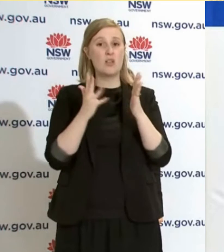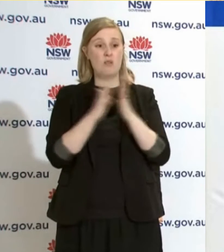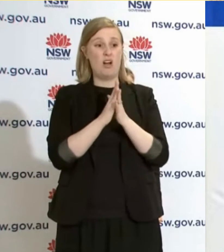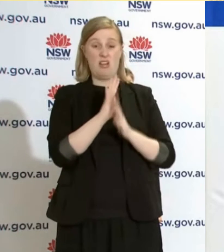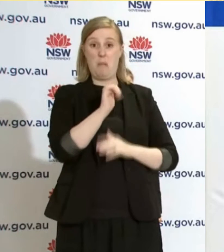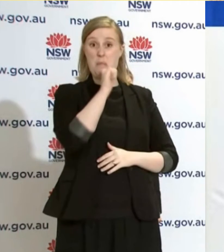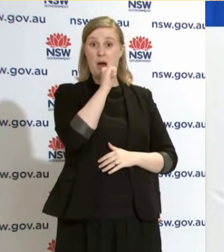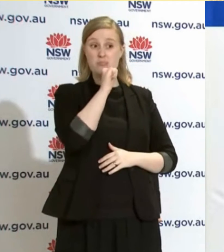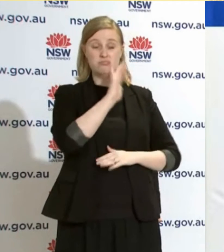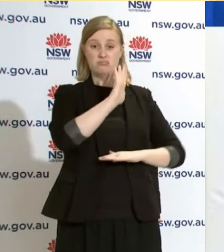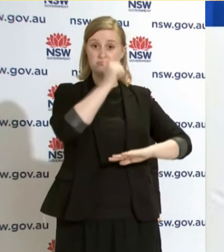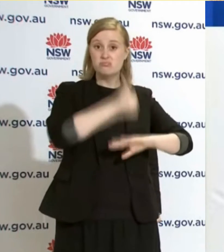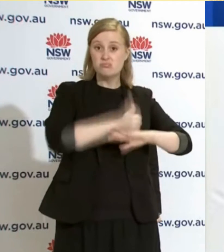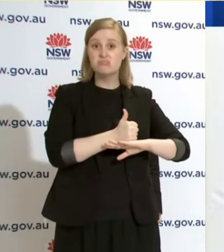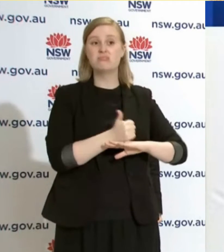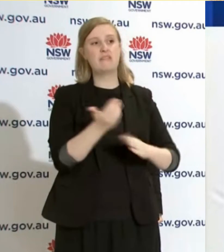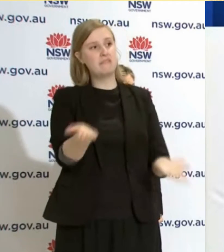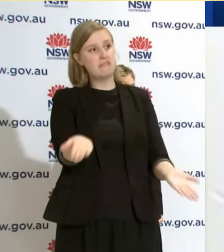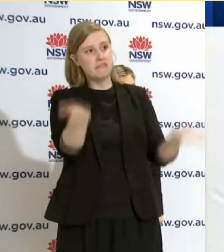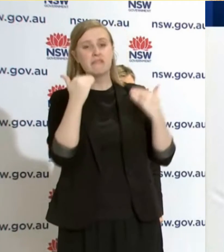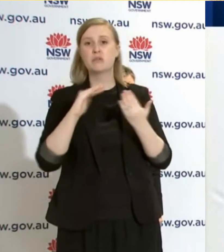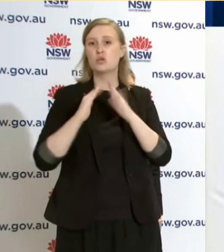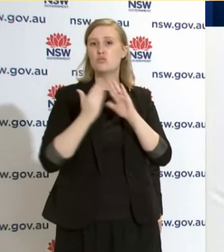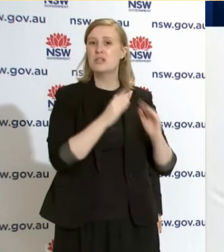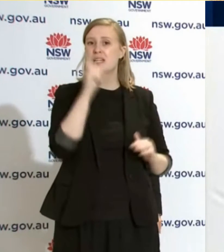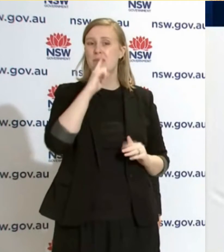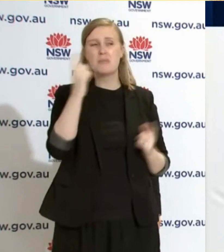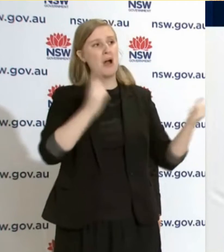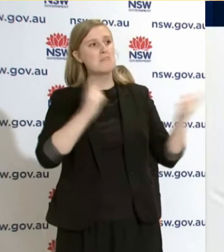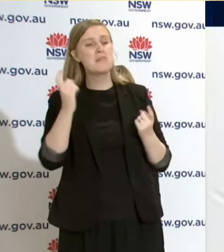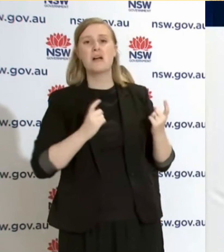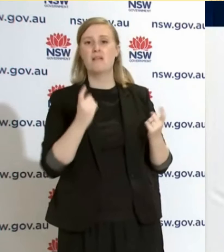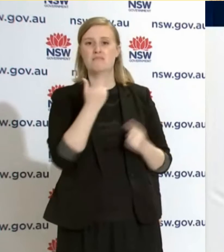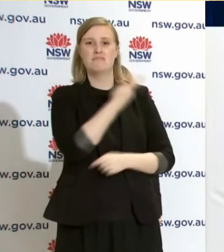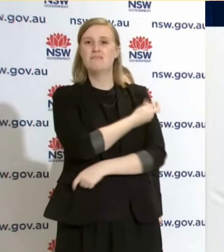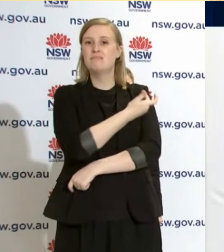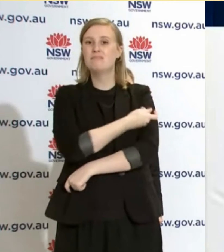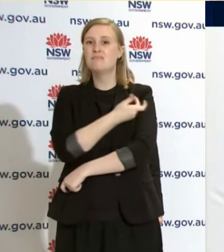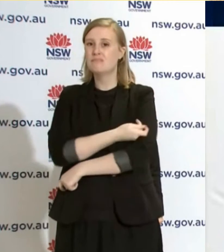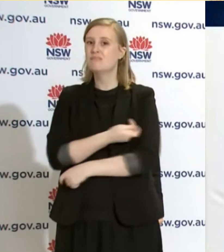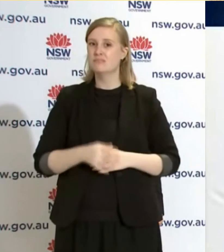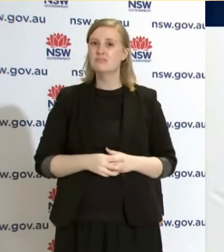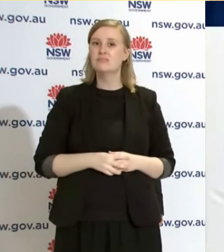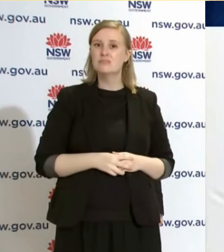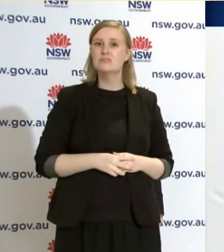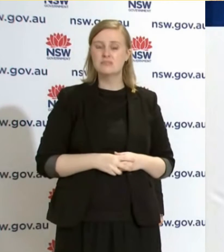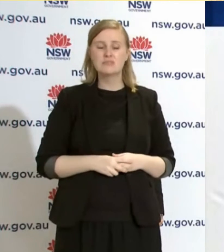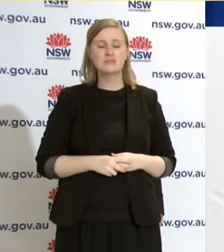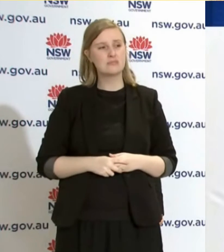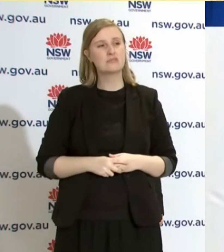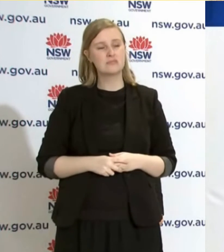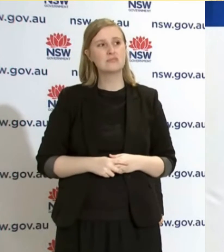come forward for vaccination there. So our rural communities are responding really incredibly well. We've